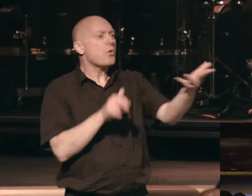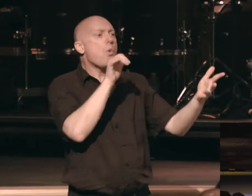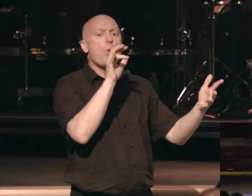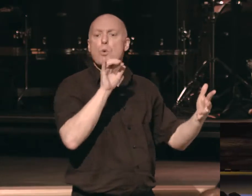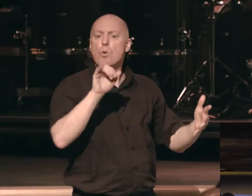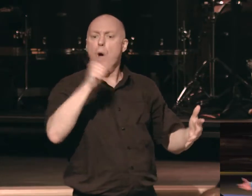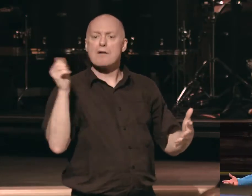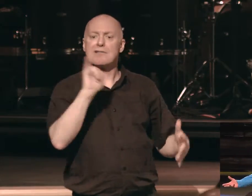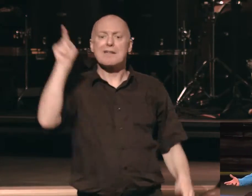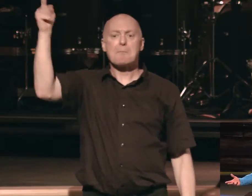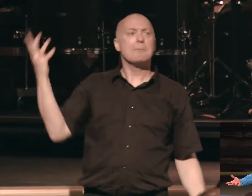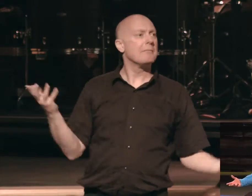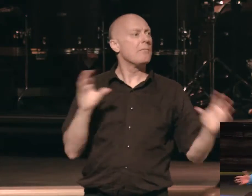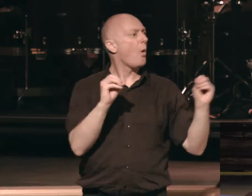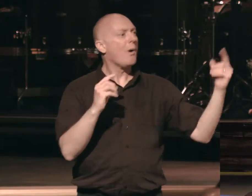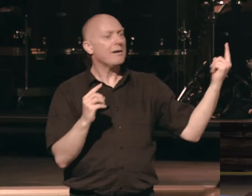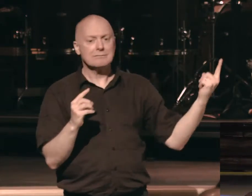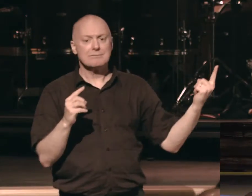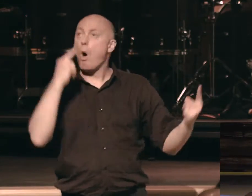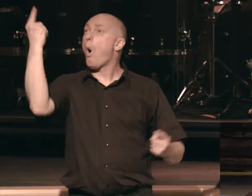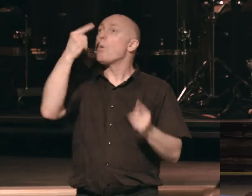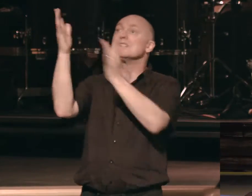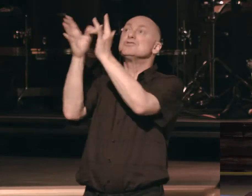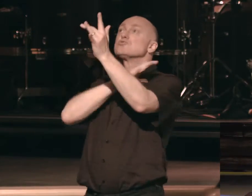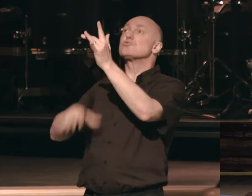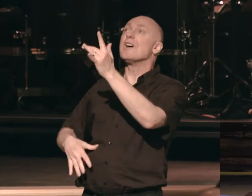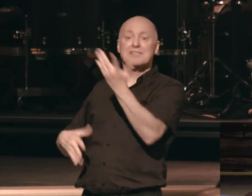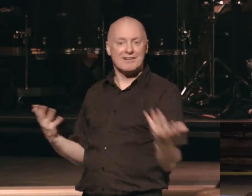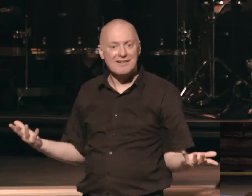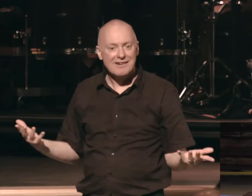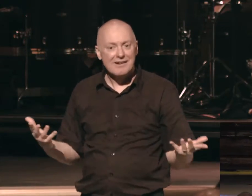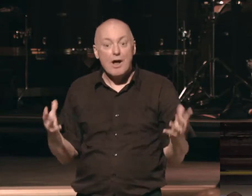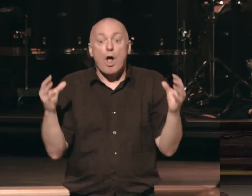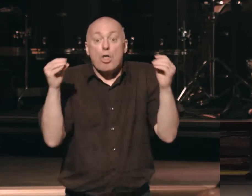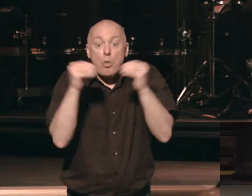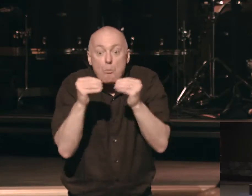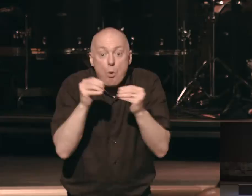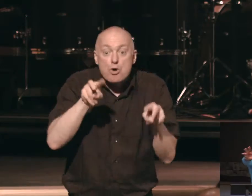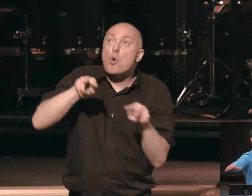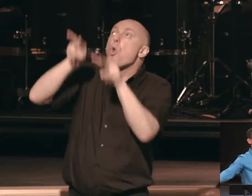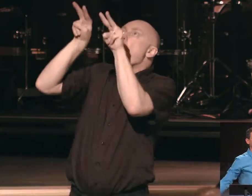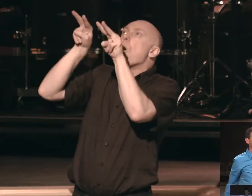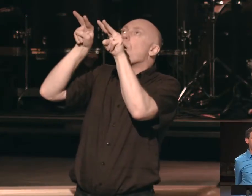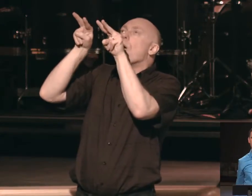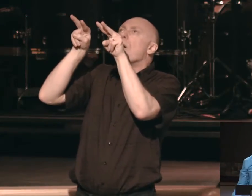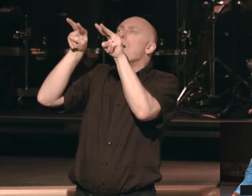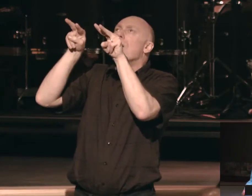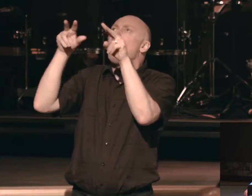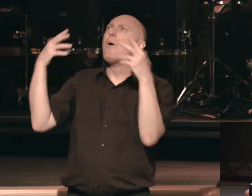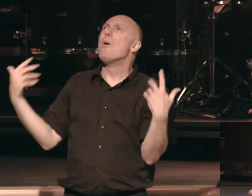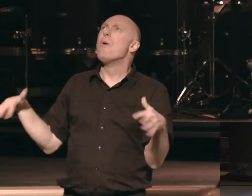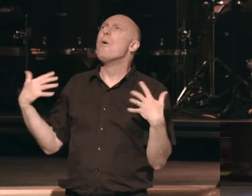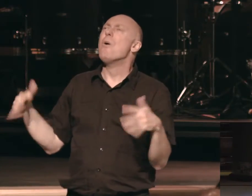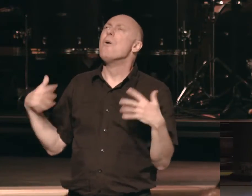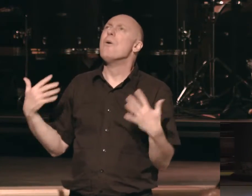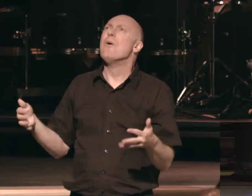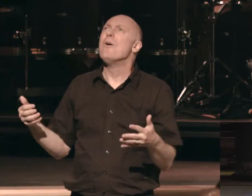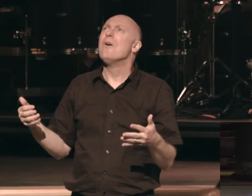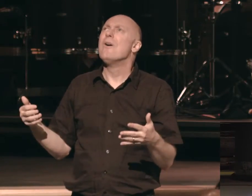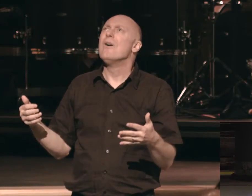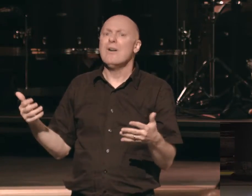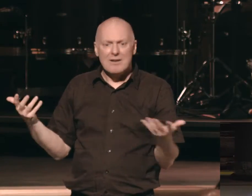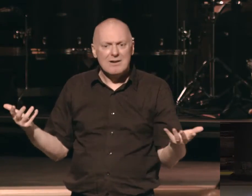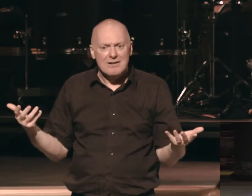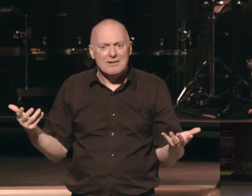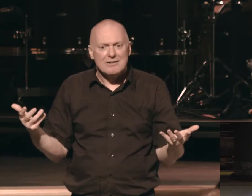you that kind of promise. No one other than Jesus Christ. And the more that you look to him, you're like, man,